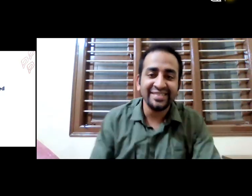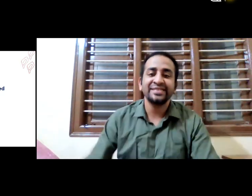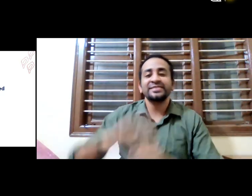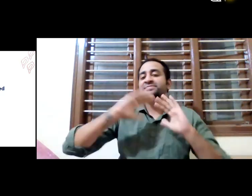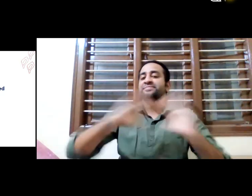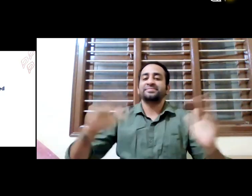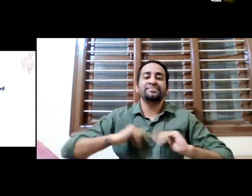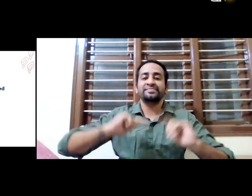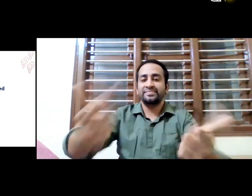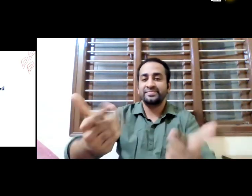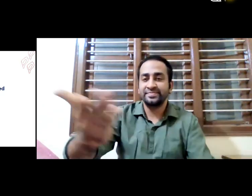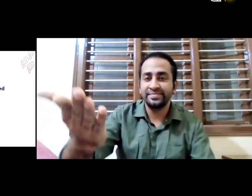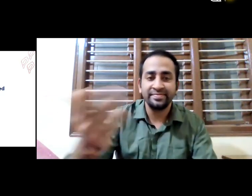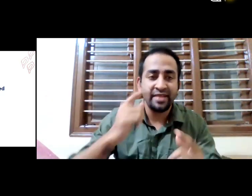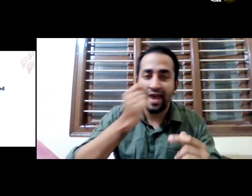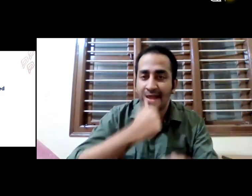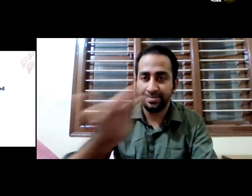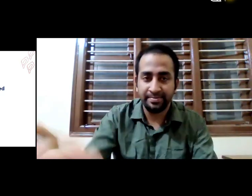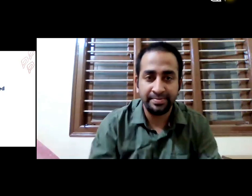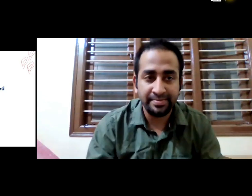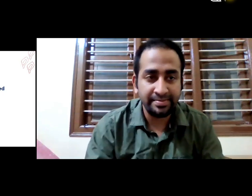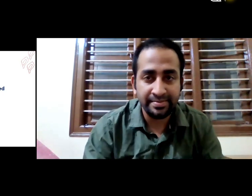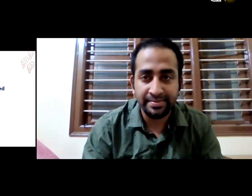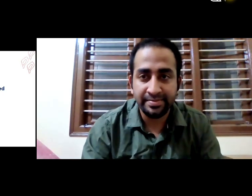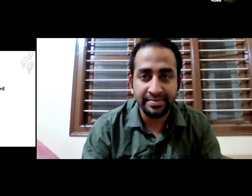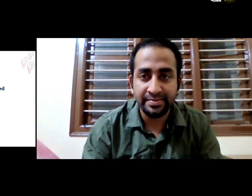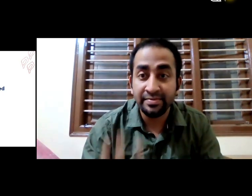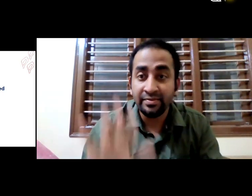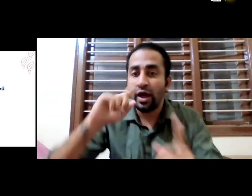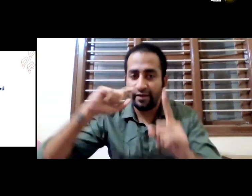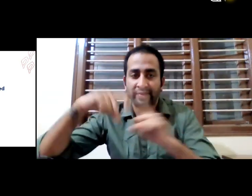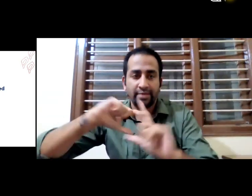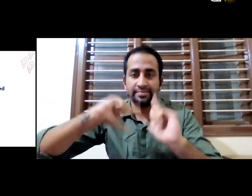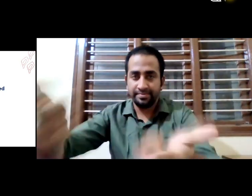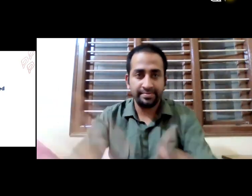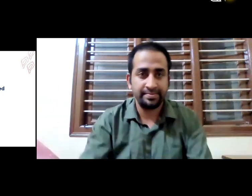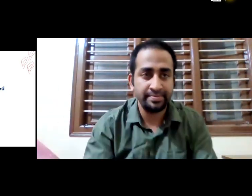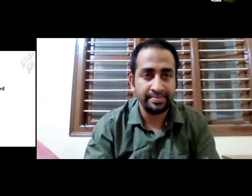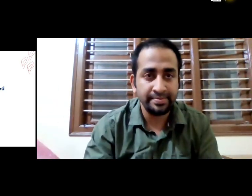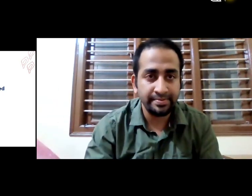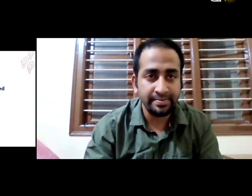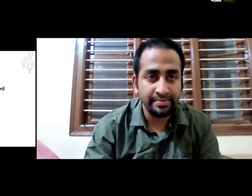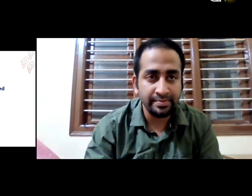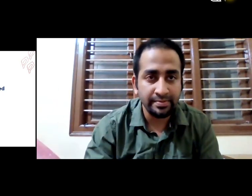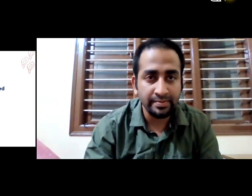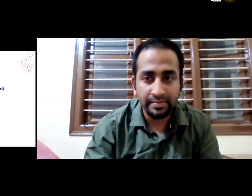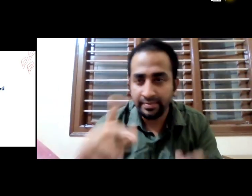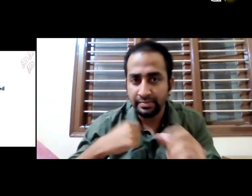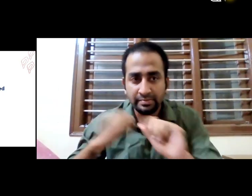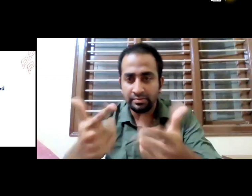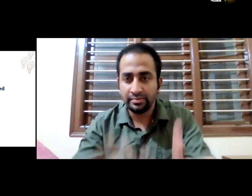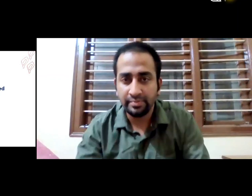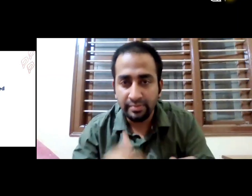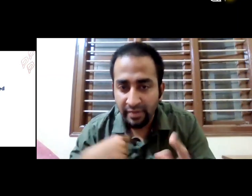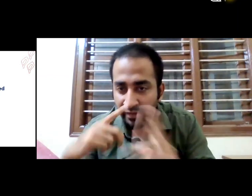proud of all of you. Great. Thank you so much. Back to Dr. Adam. Okay, Kavita. Sorry. Handing over to